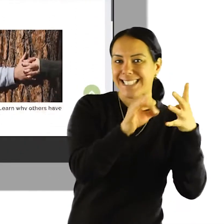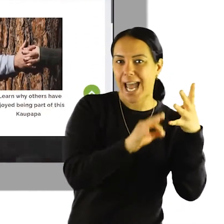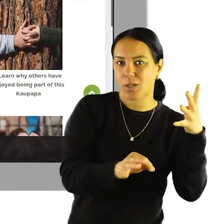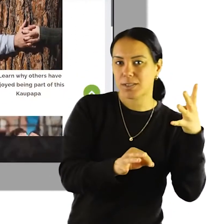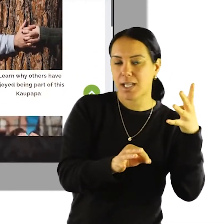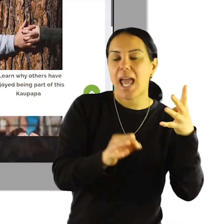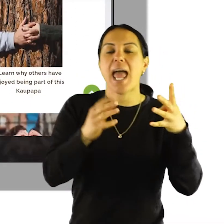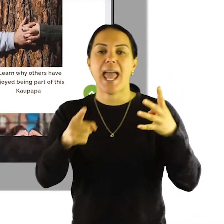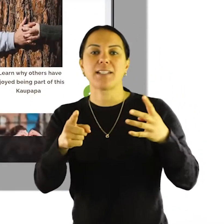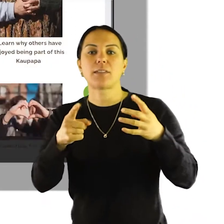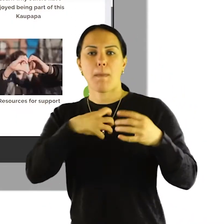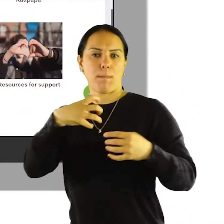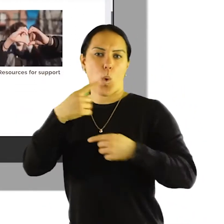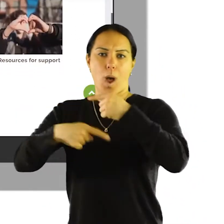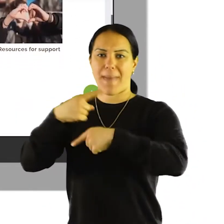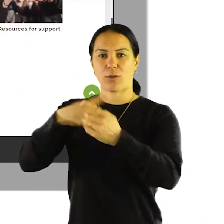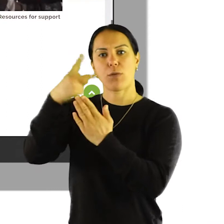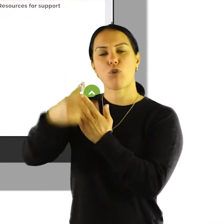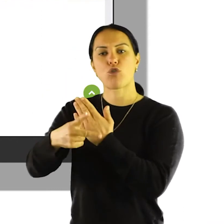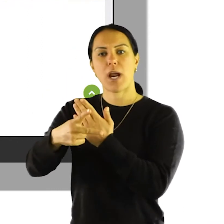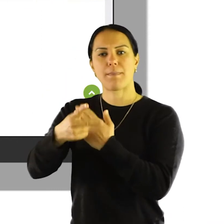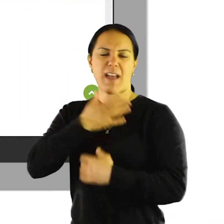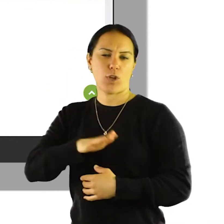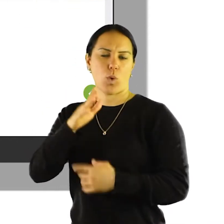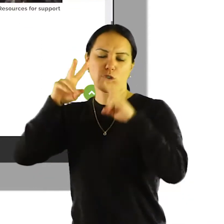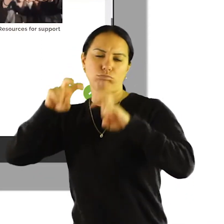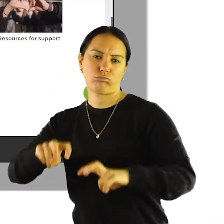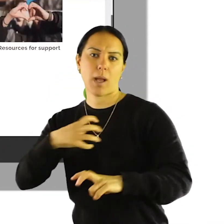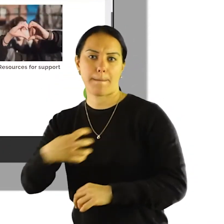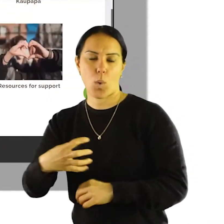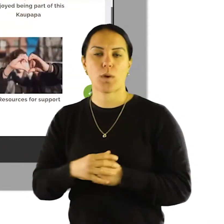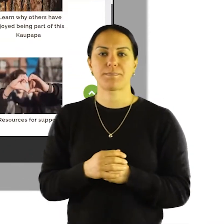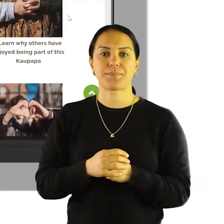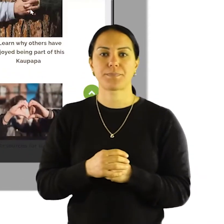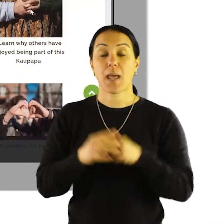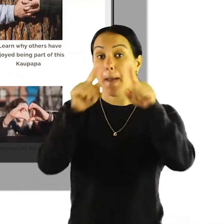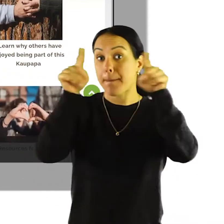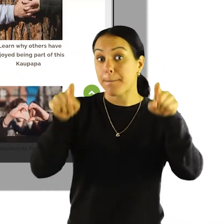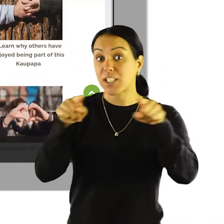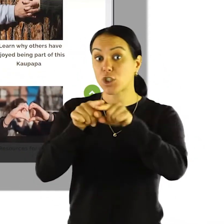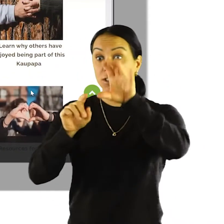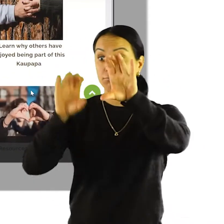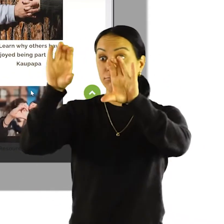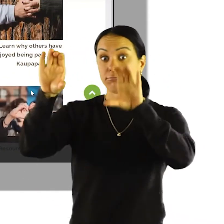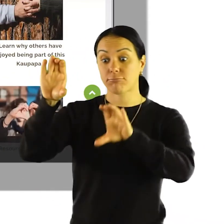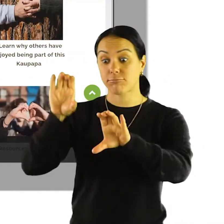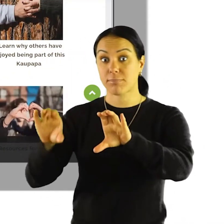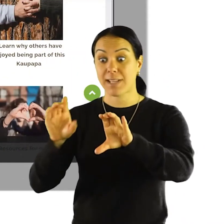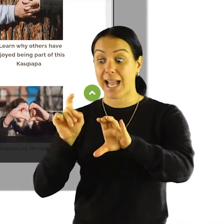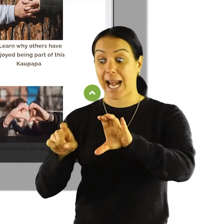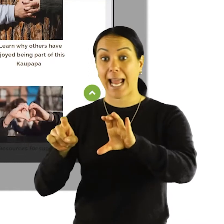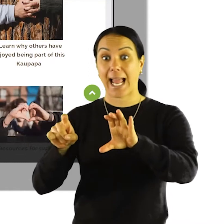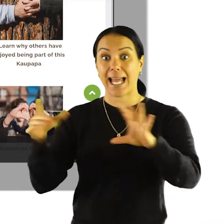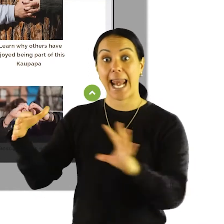and also more about the program if you'd like to find out more. Each of these pictures clicks on